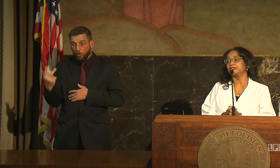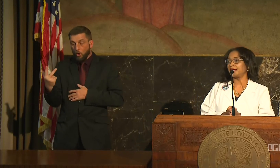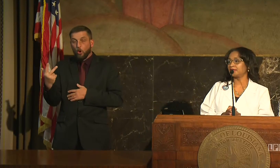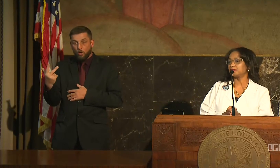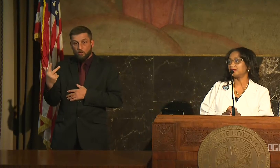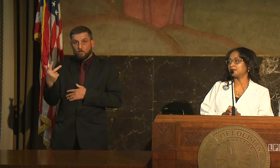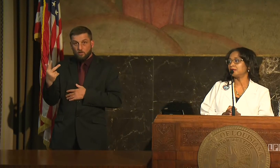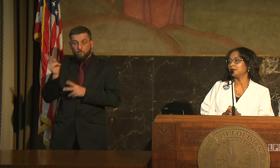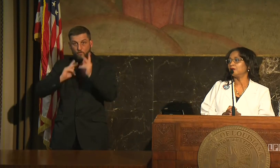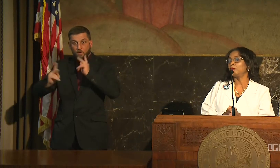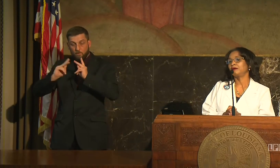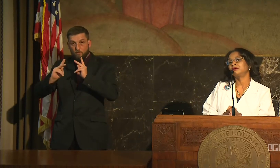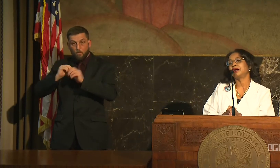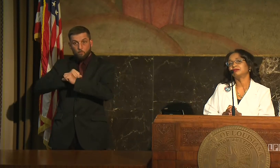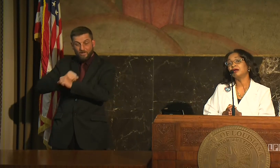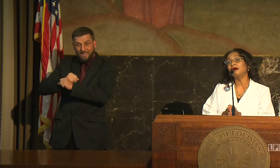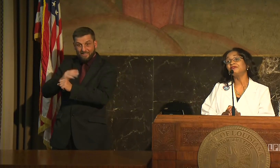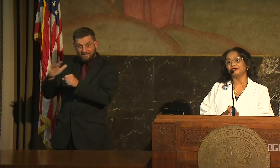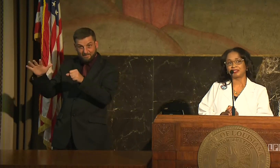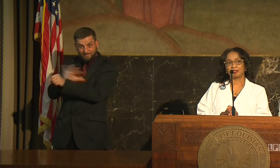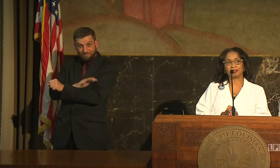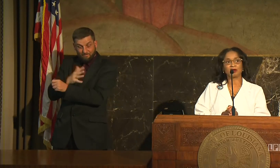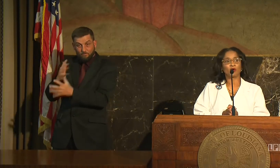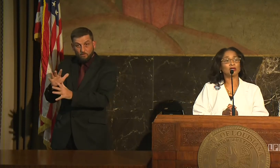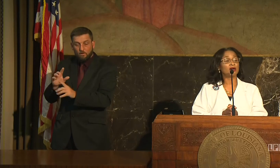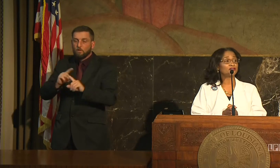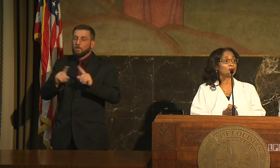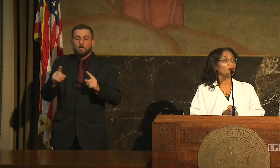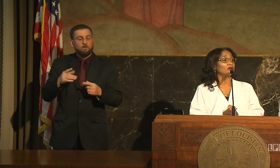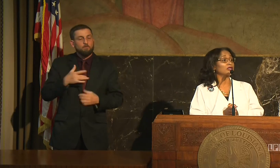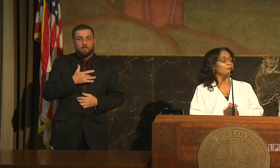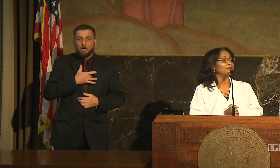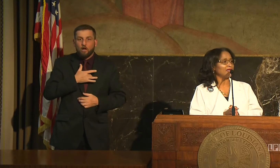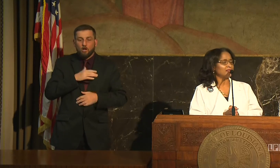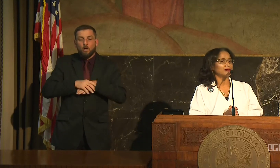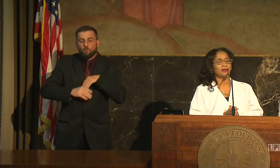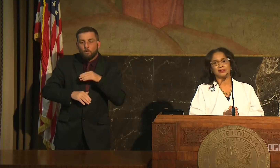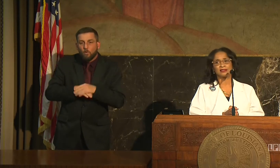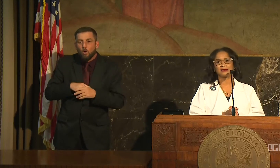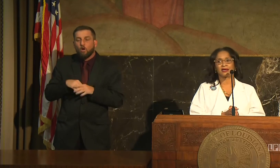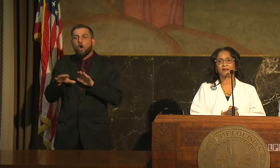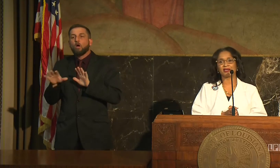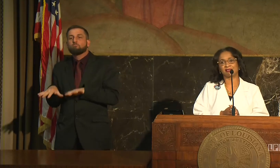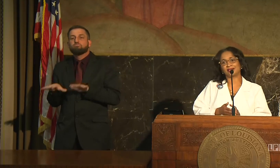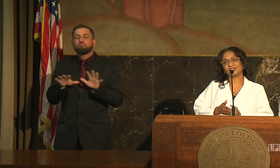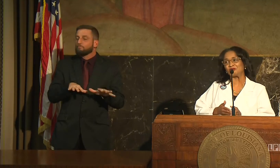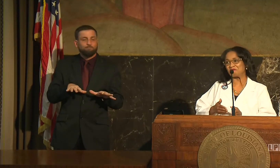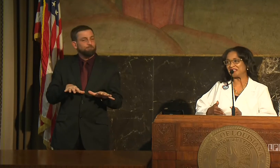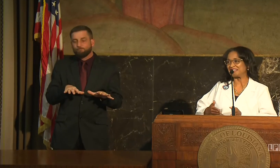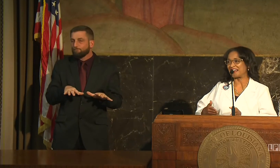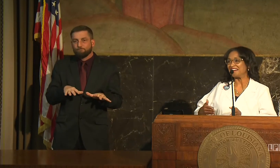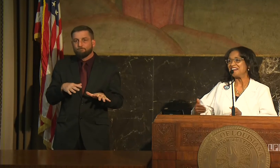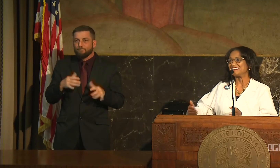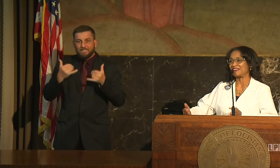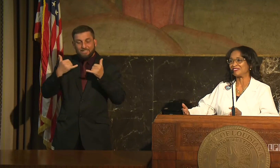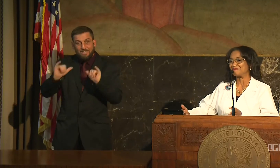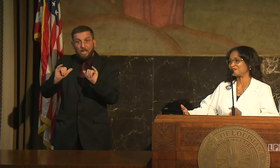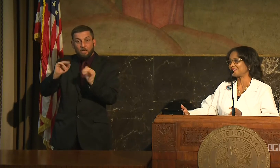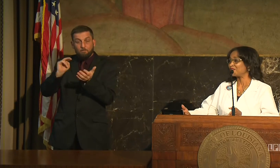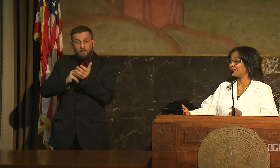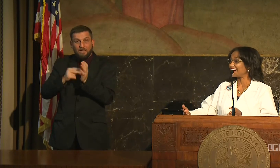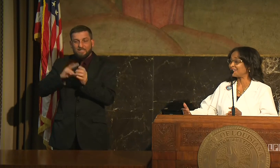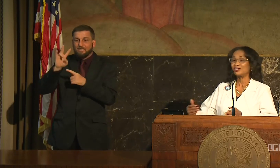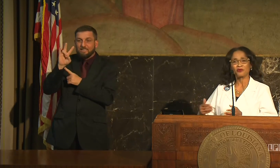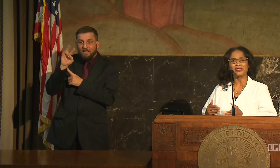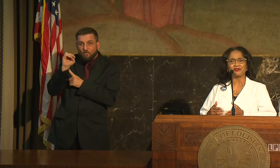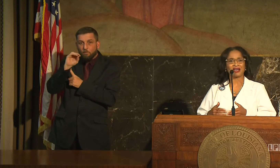fully protected, we are not comforted or comfortable or complacent at this time, because that still means that